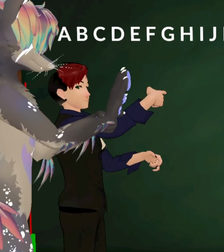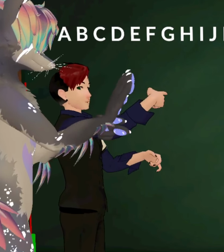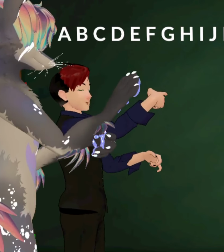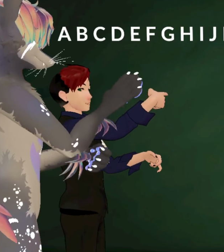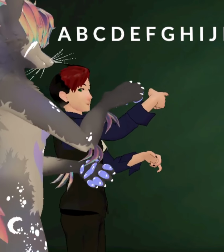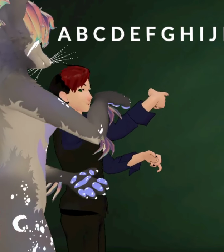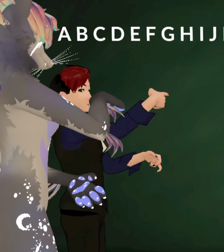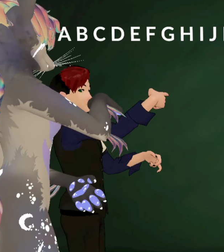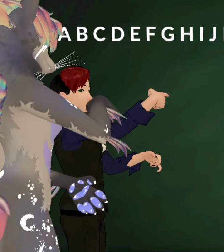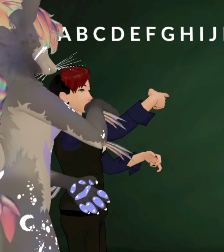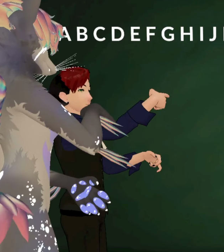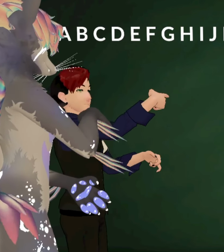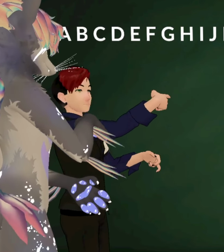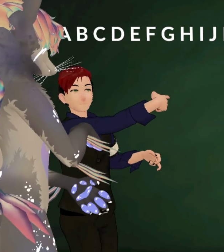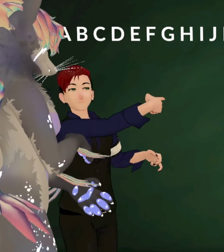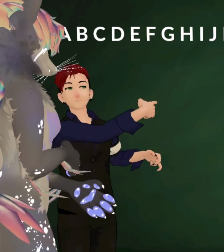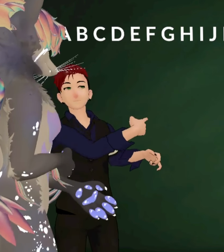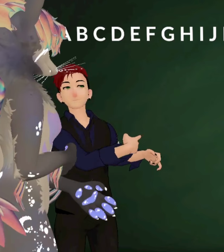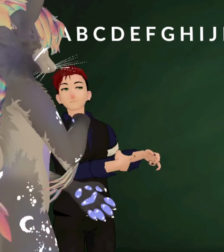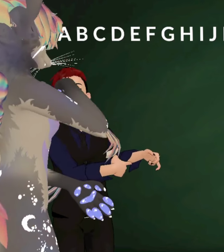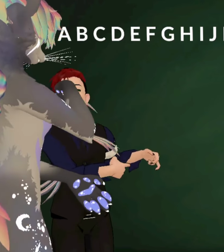one finger over to the side.